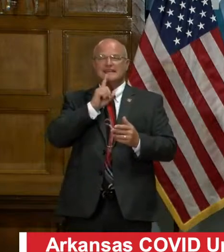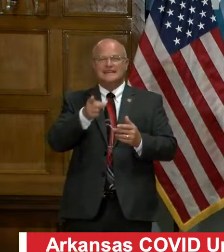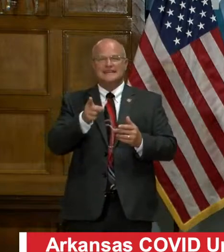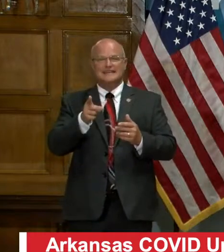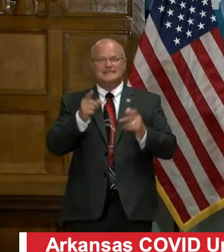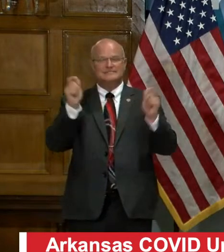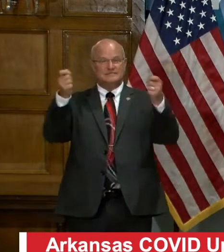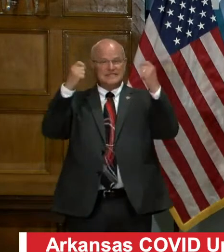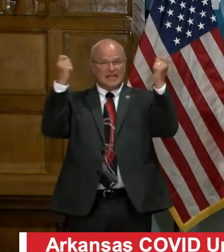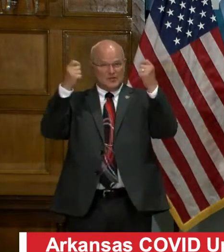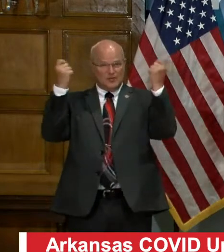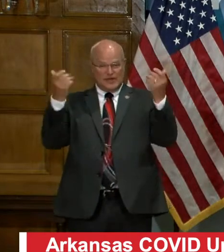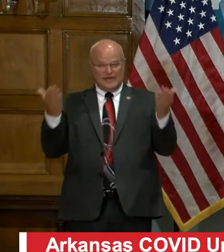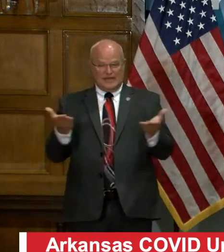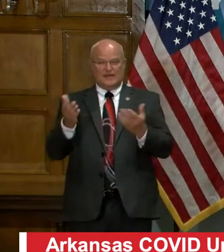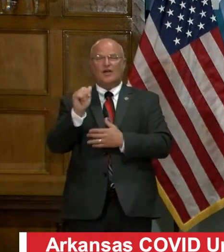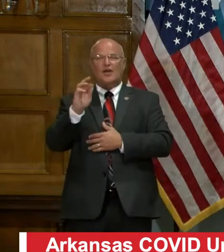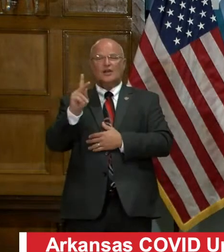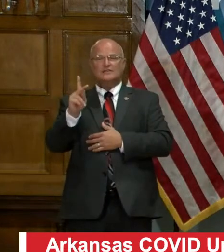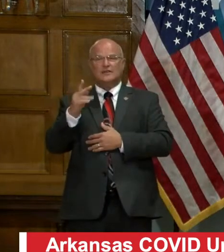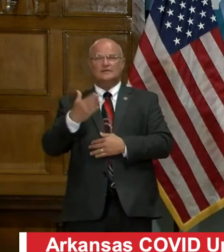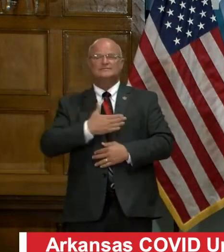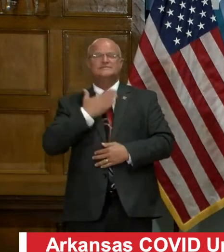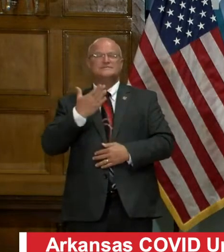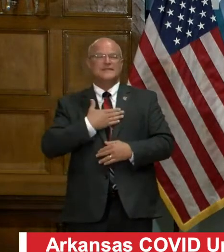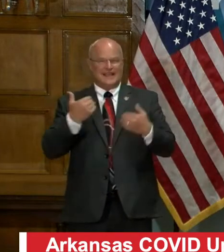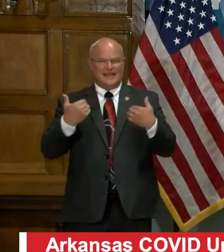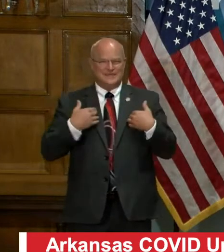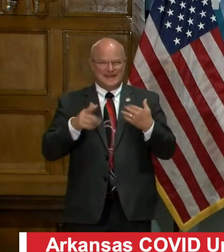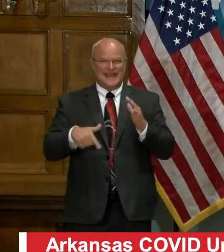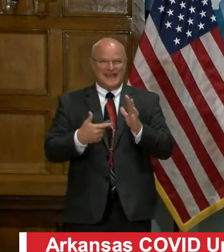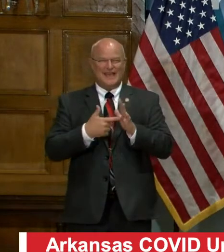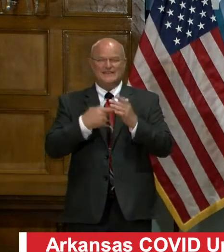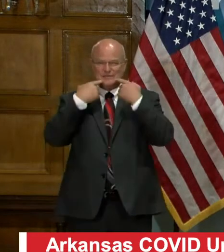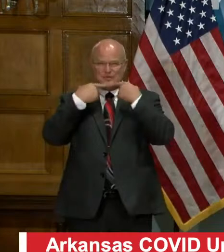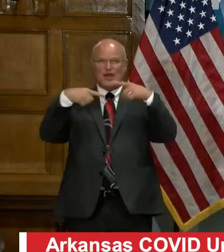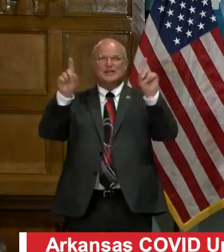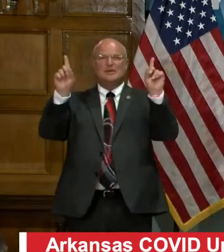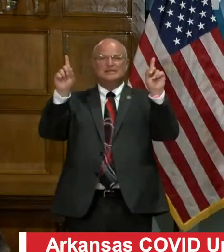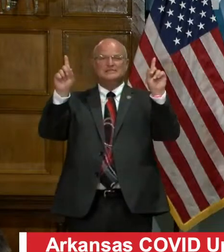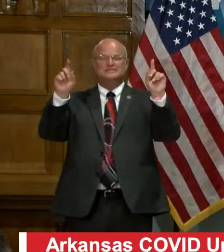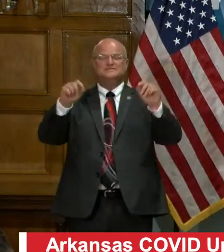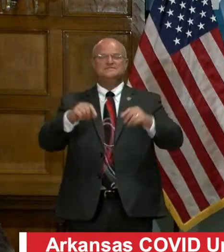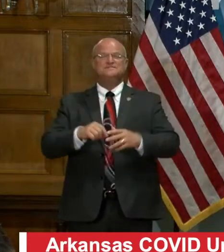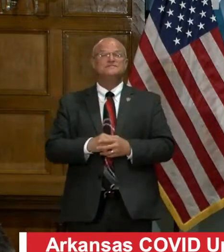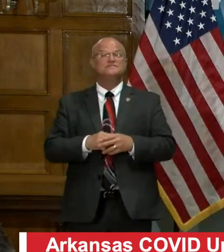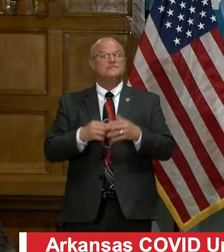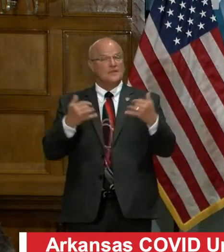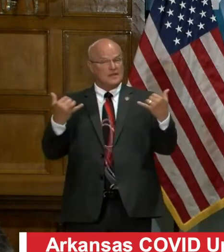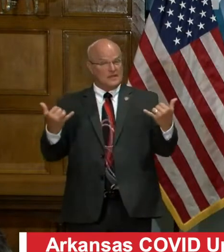is being celebrated in Arkansas, and we're delighted to have this proclamation.